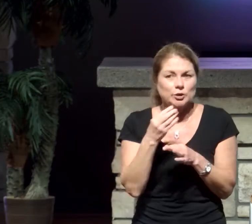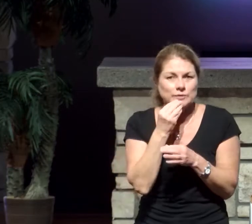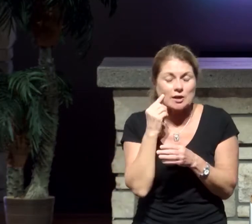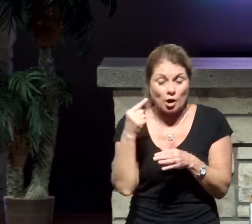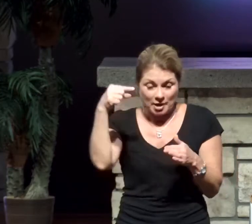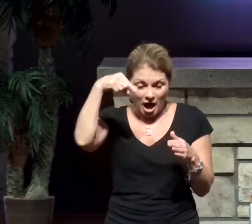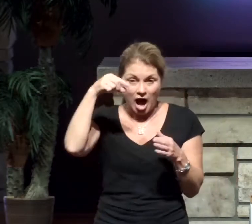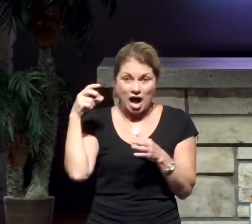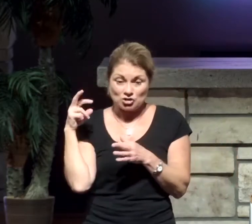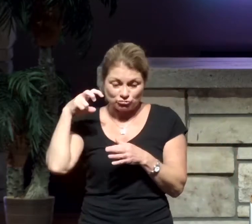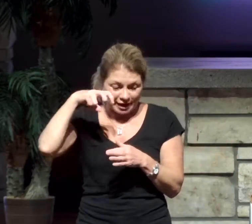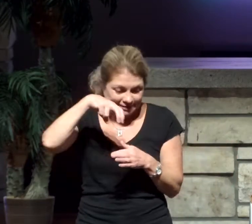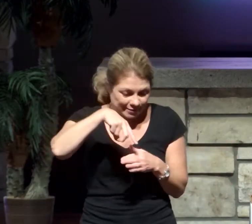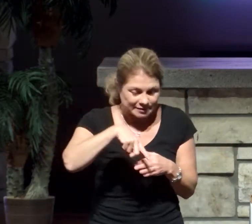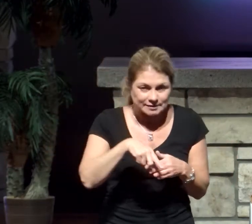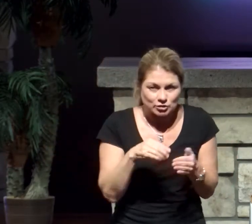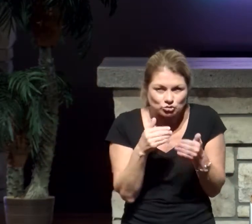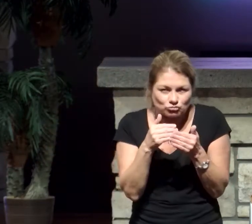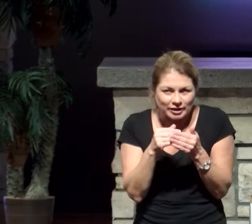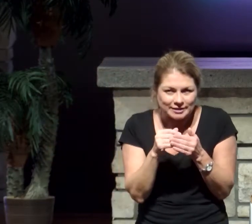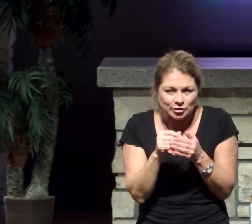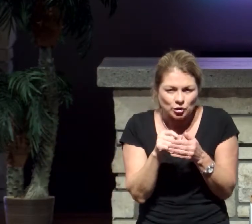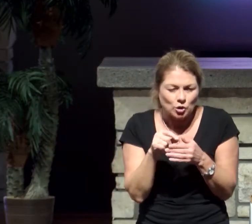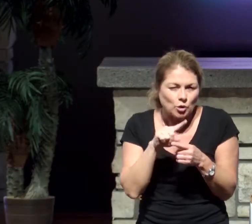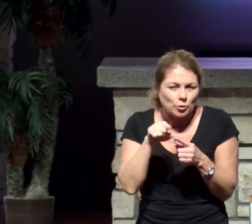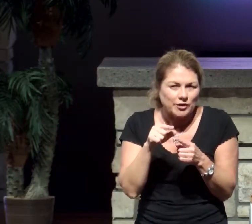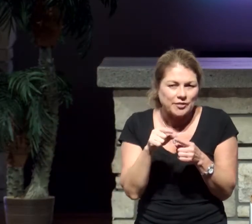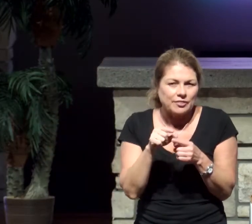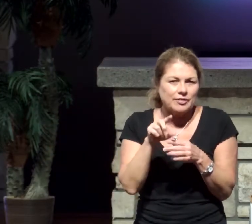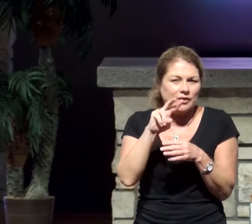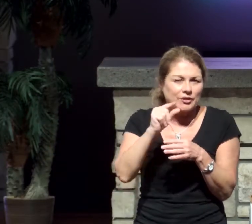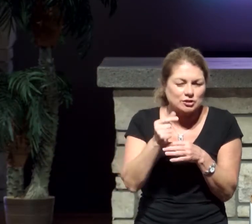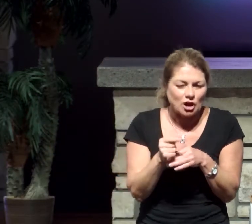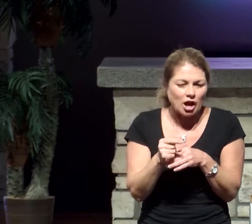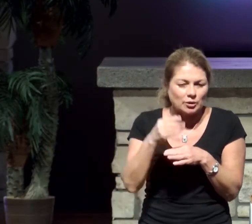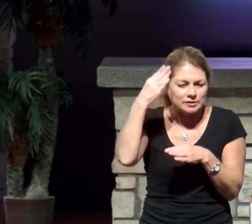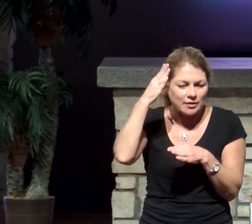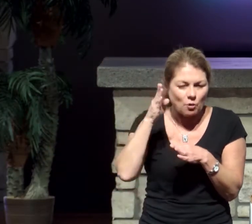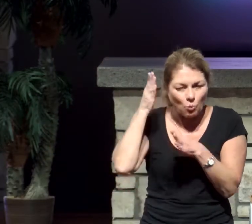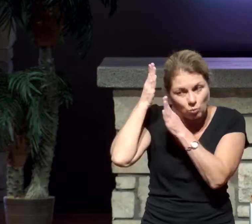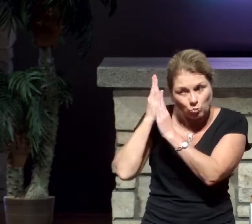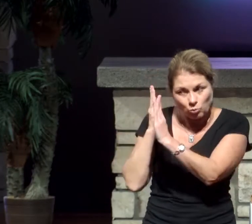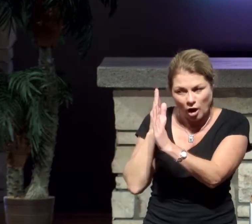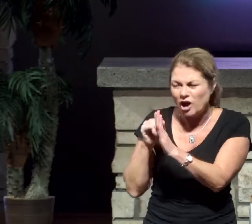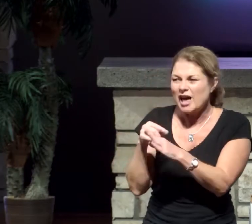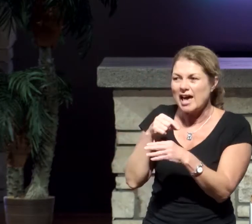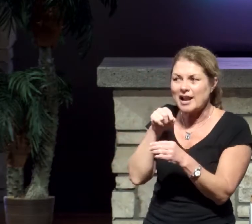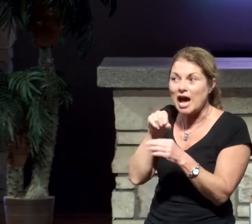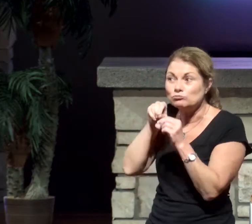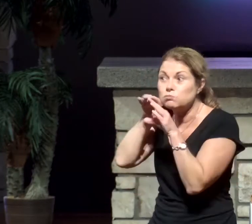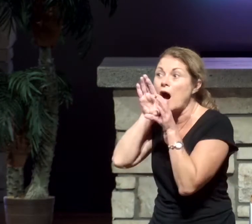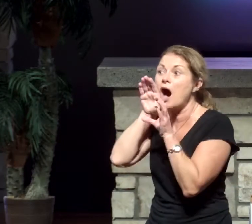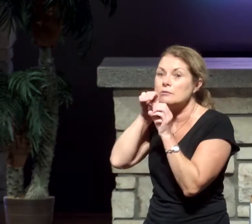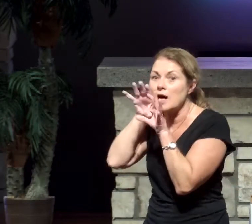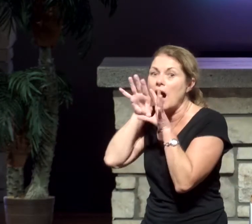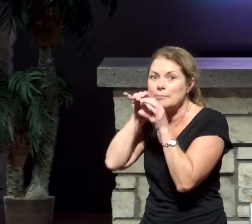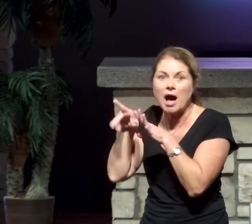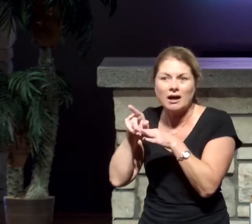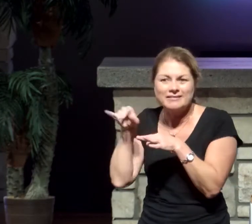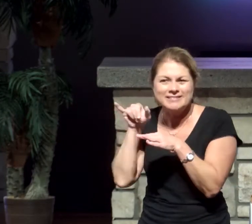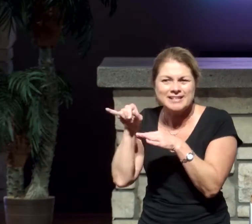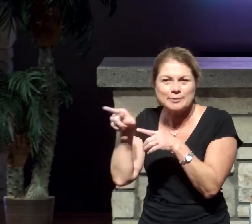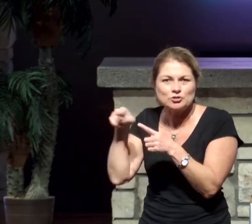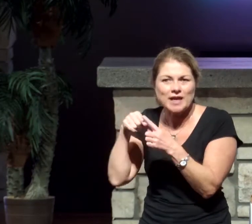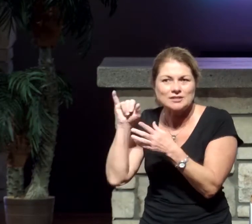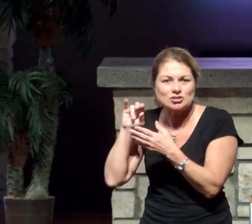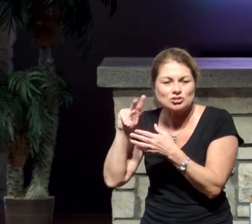right on the wall where the dog was, and I began to bark back. Now, here's the thing. Number one, I'm glad nobody was home